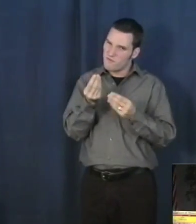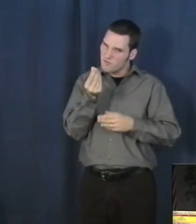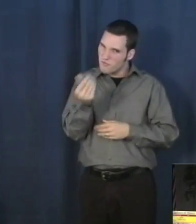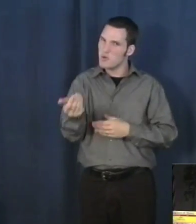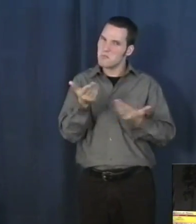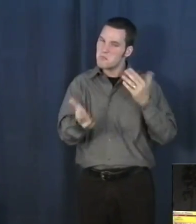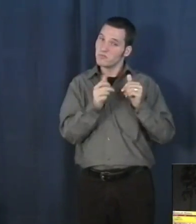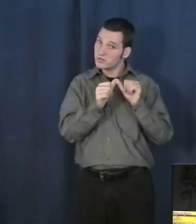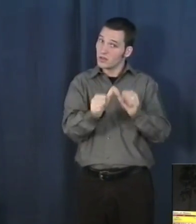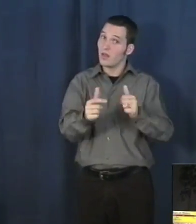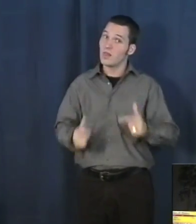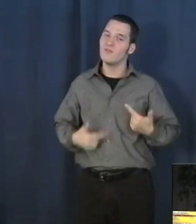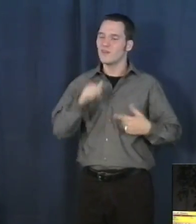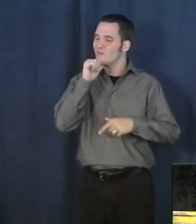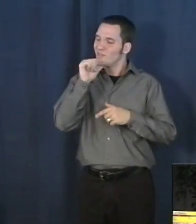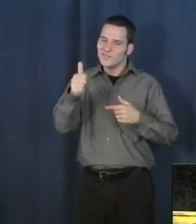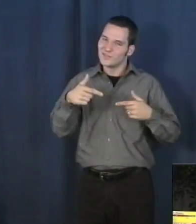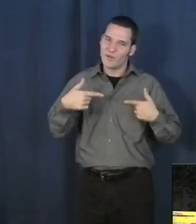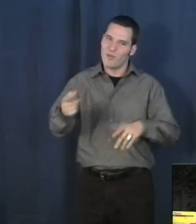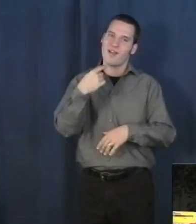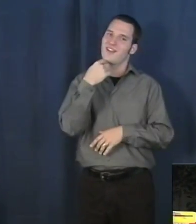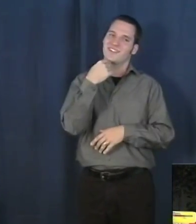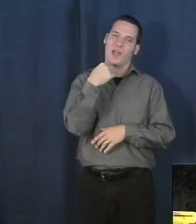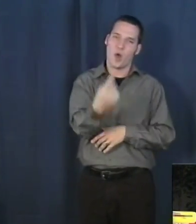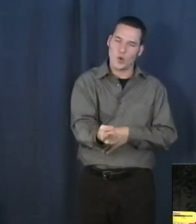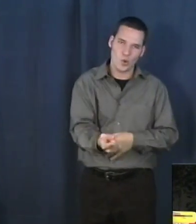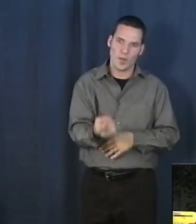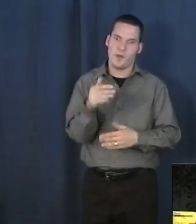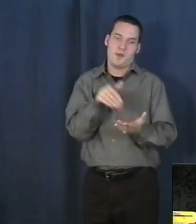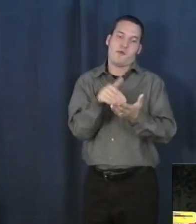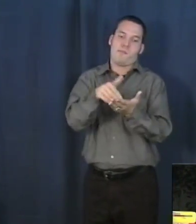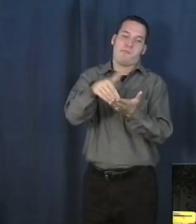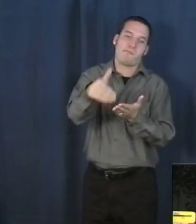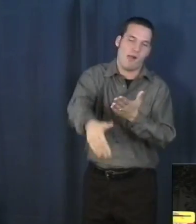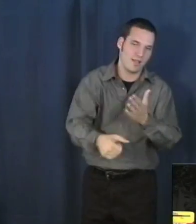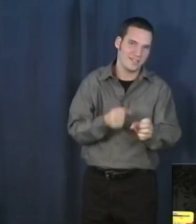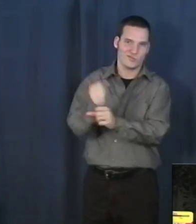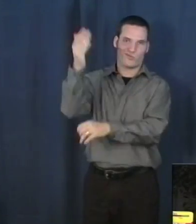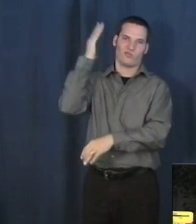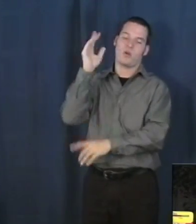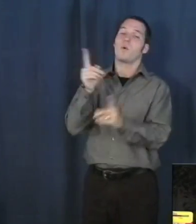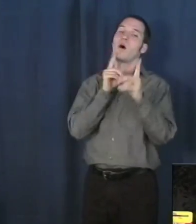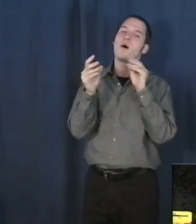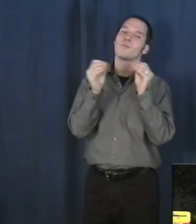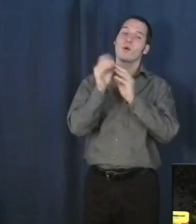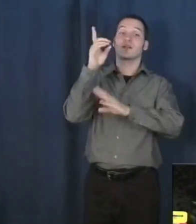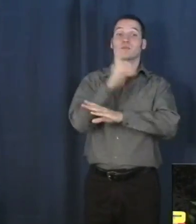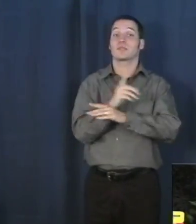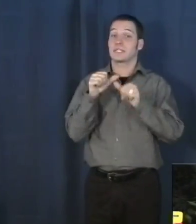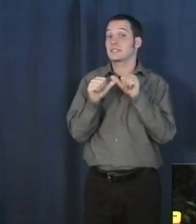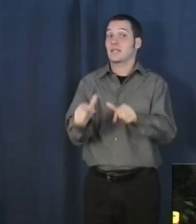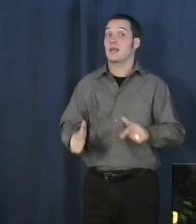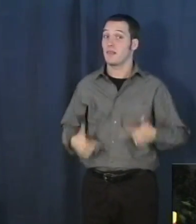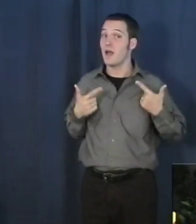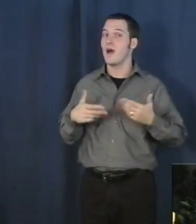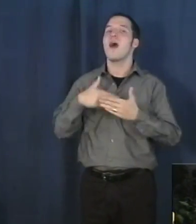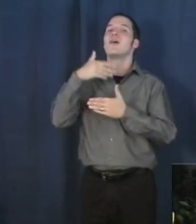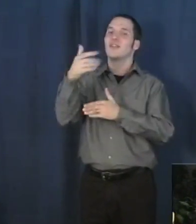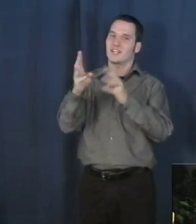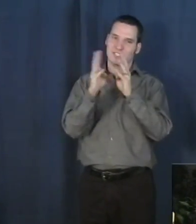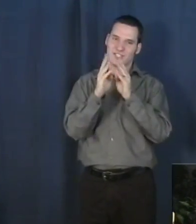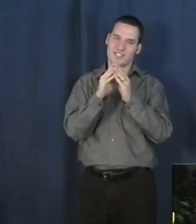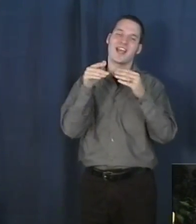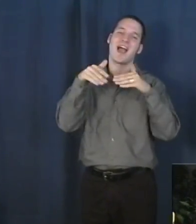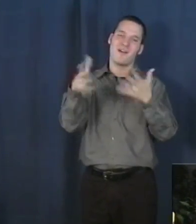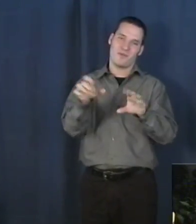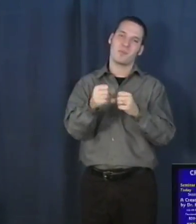around. But don't let anybody tell you they lived millions of years ago. That is just plain baloney. We'll cover dinosaurs still alive in the next